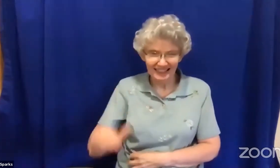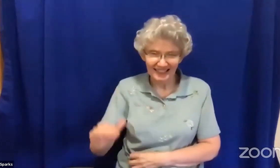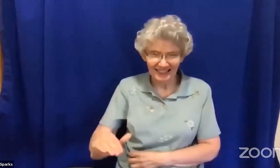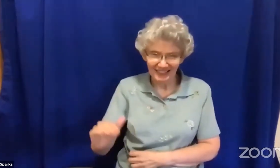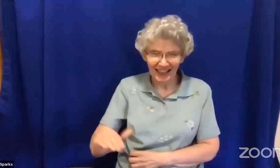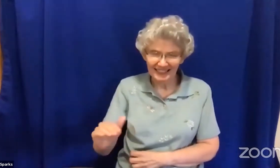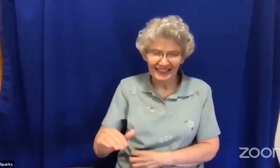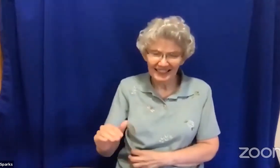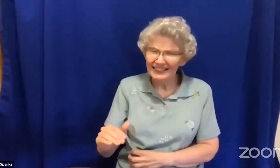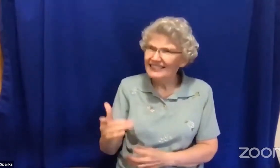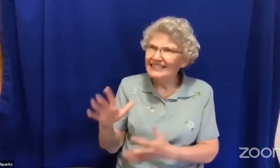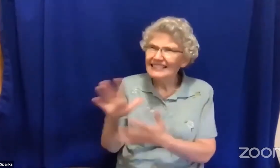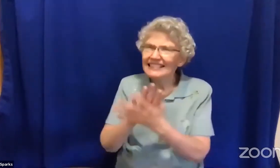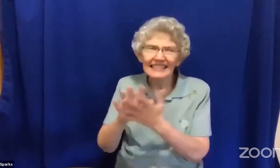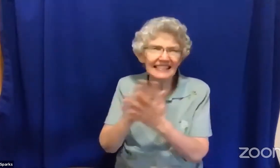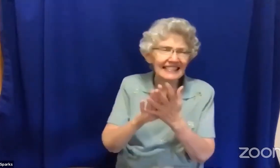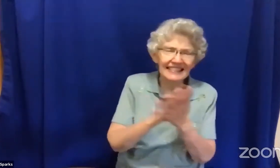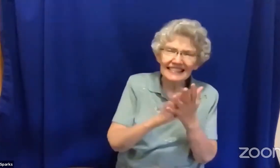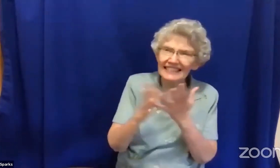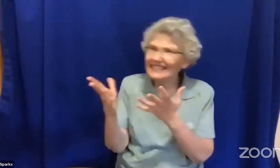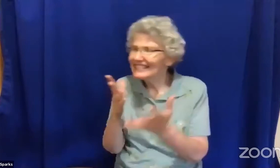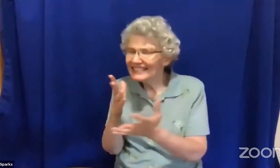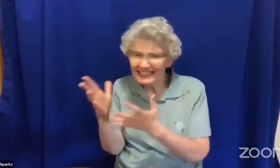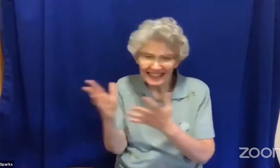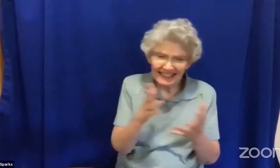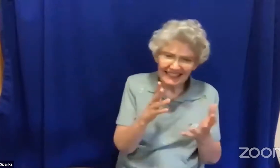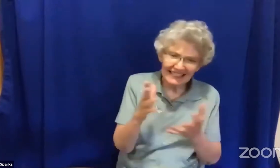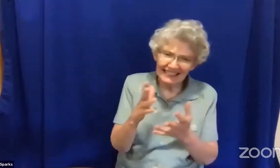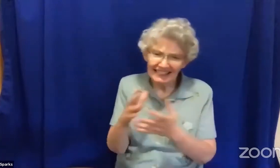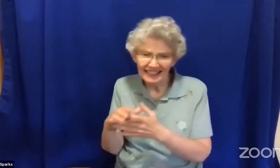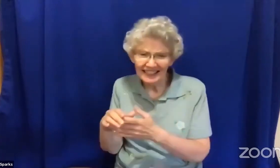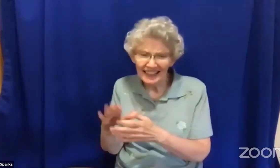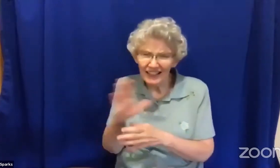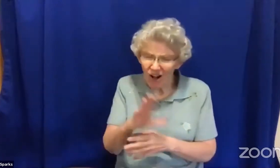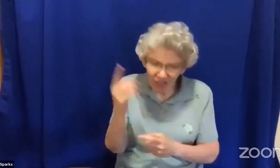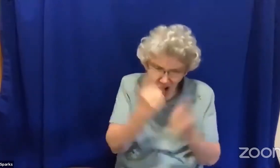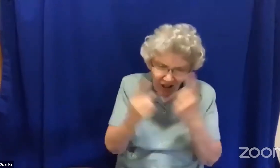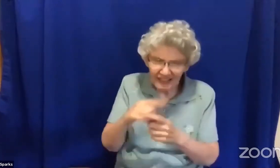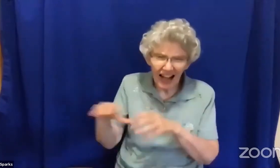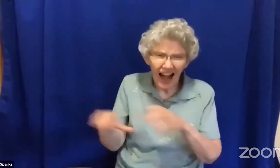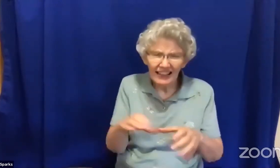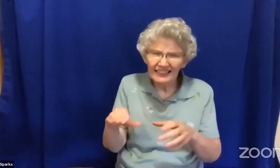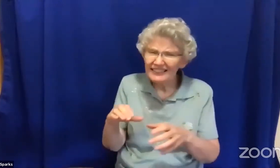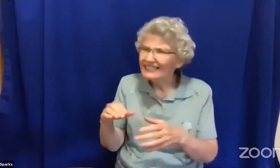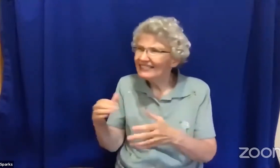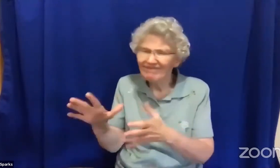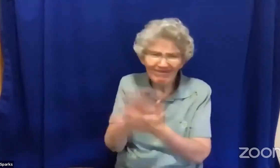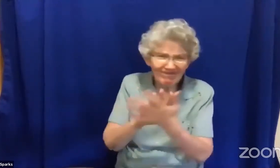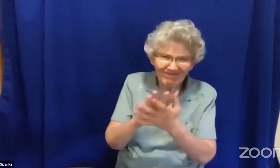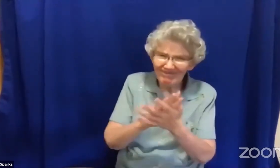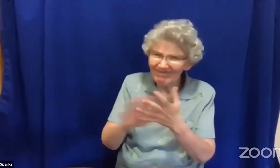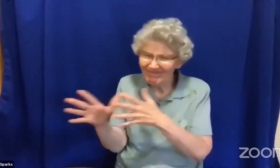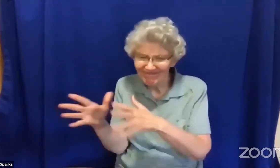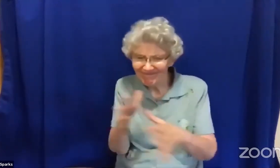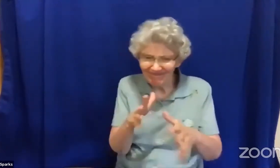When we were children, we thought and reasoned as children do.